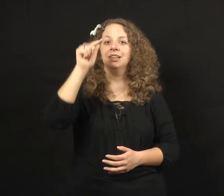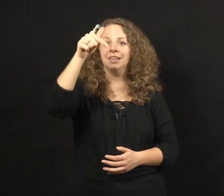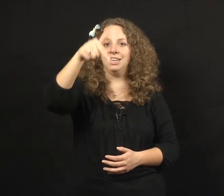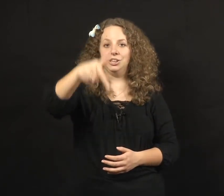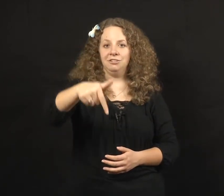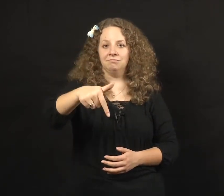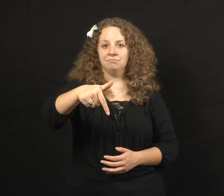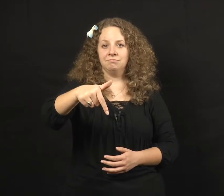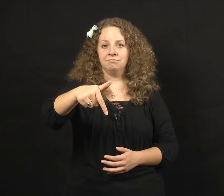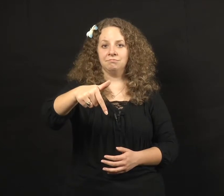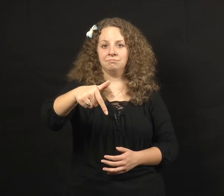Later.